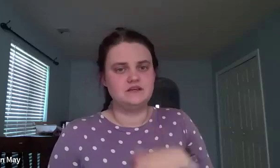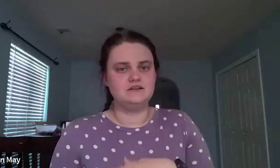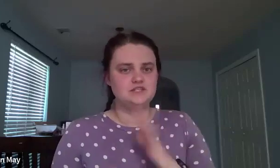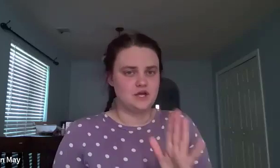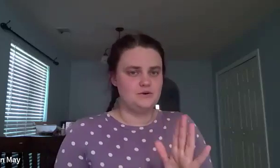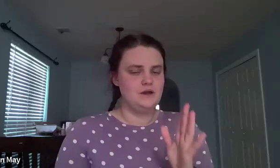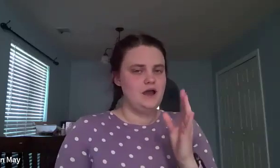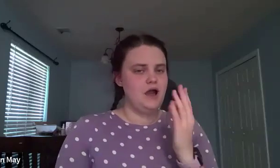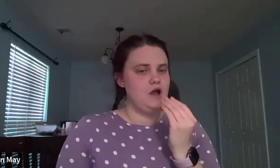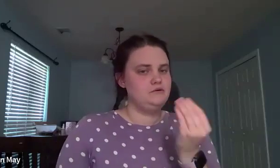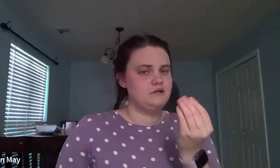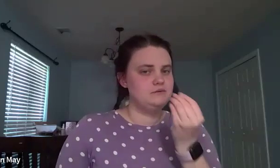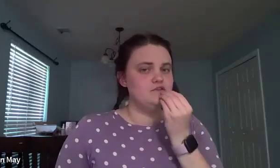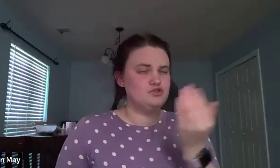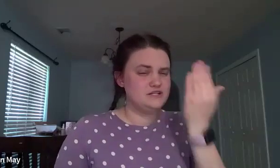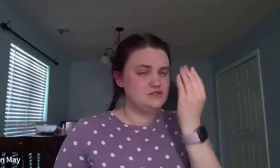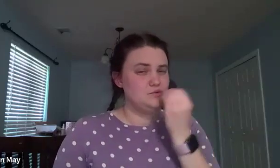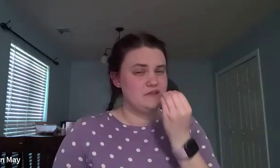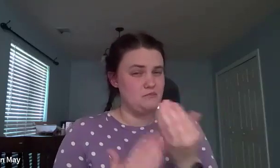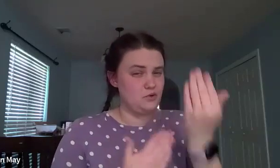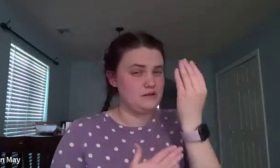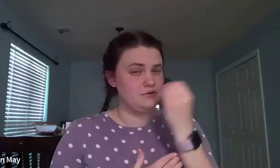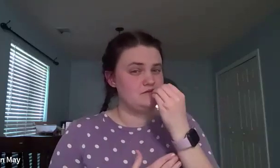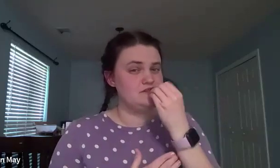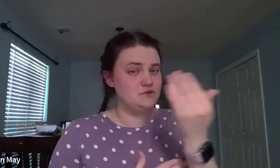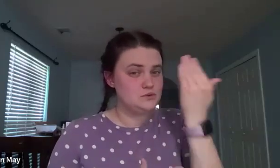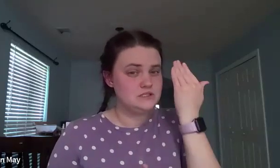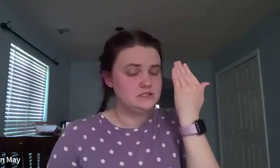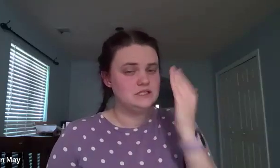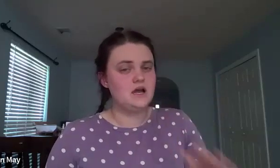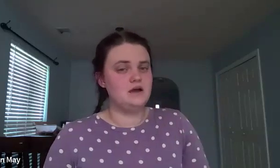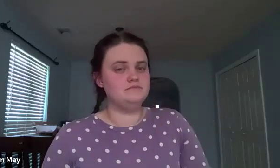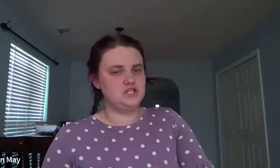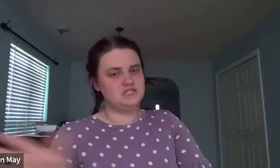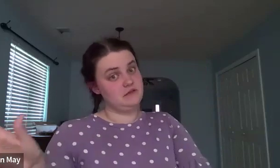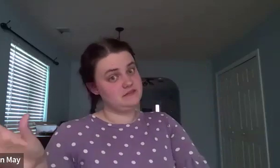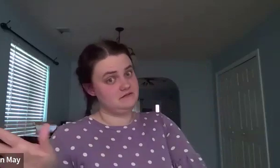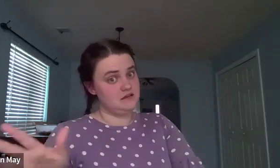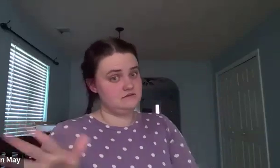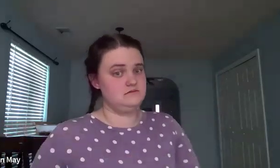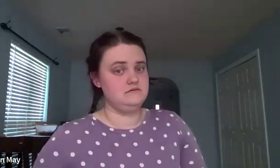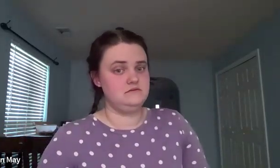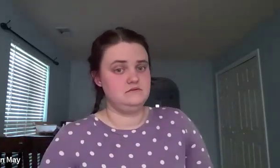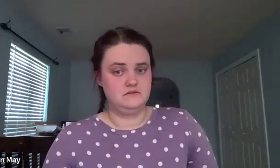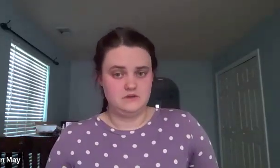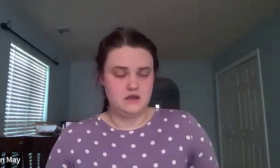thing. So I would recommend though trying to do more of that morning breakfast food, just to be on the safe side. Okay.